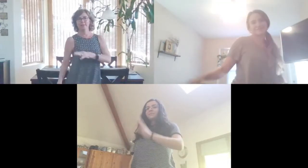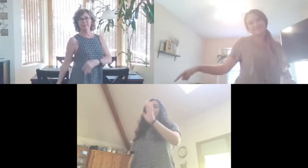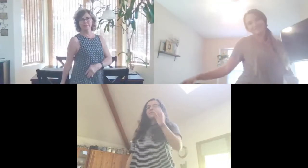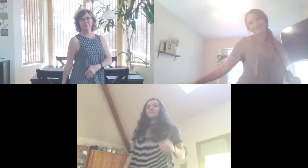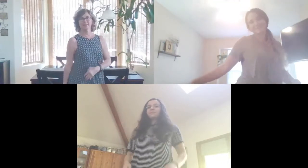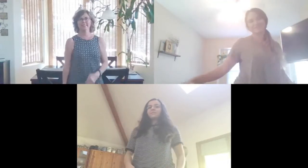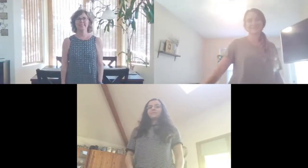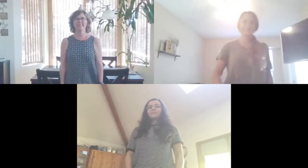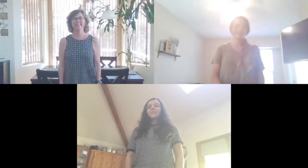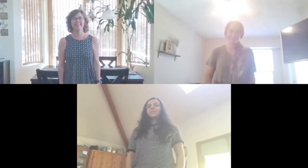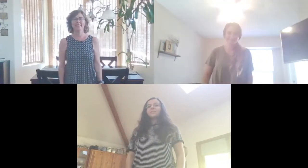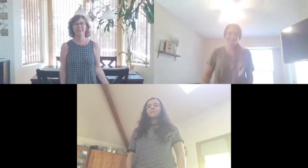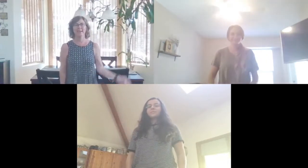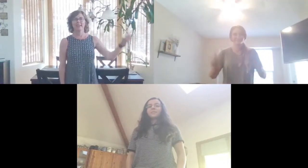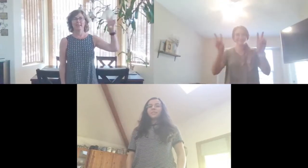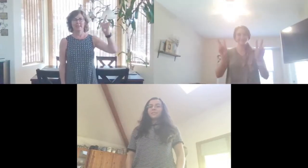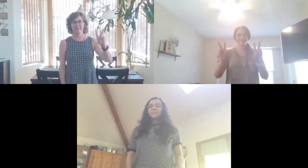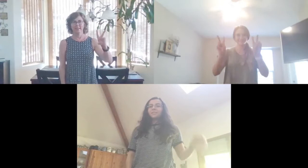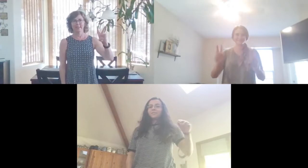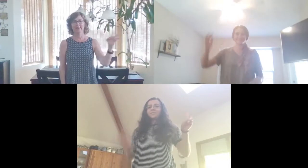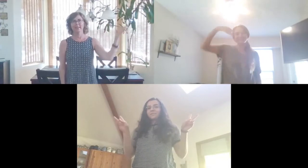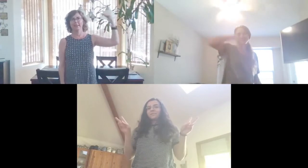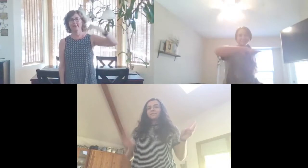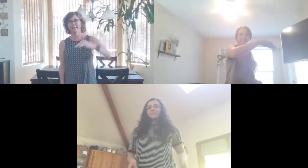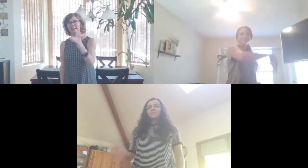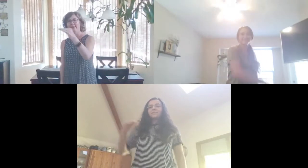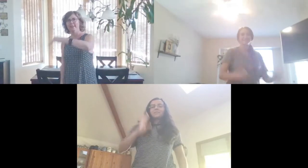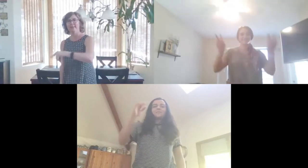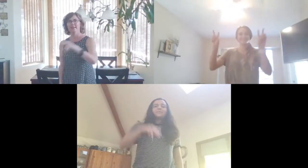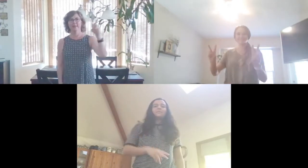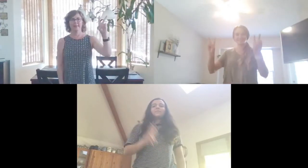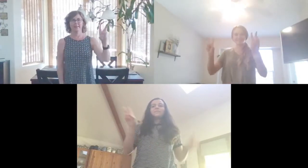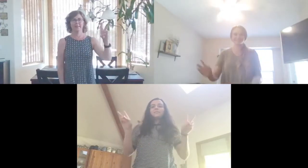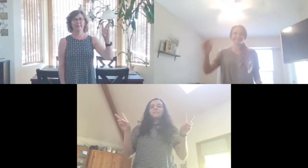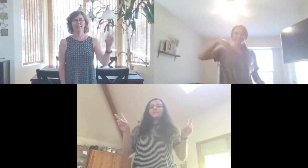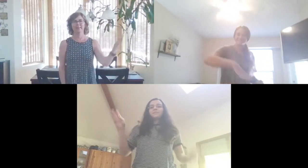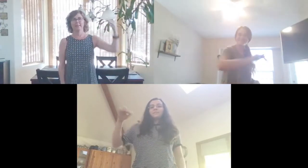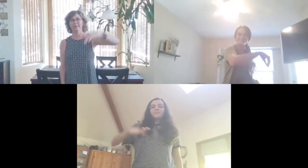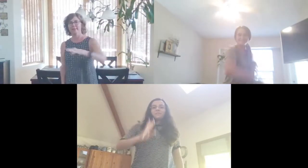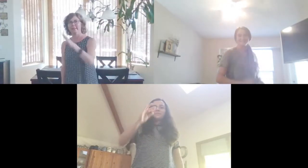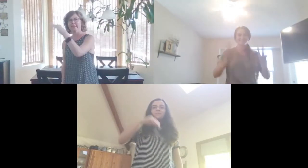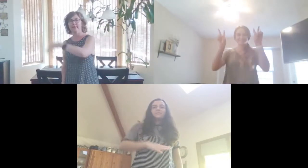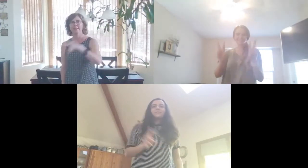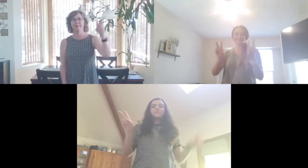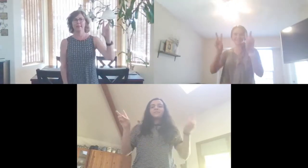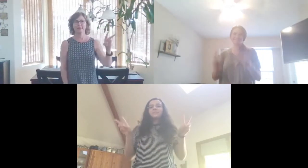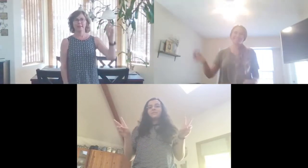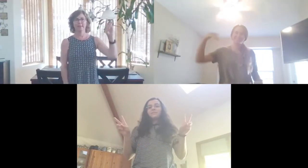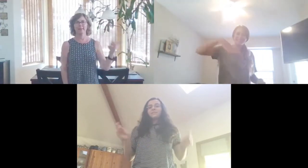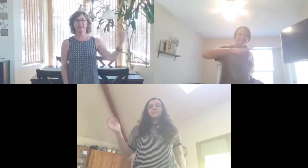soul. I've got peace like a river, I've got peace like a river, I've got peace like a river